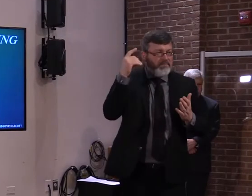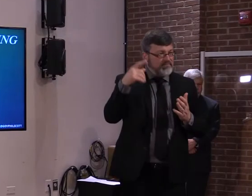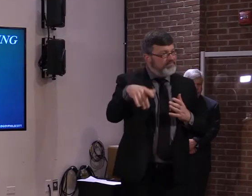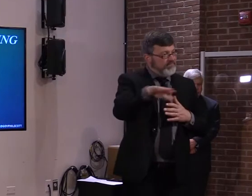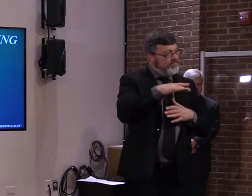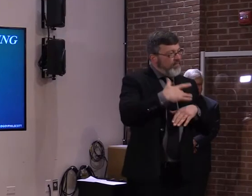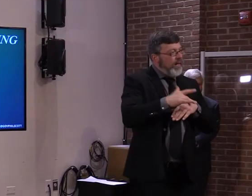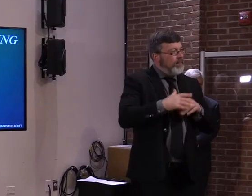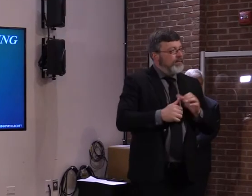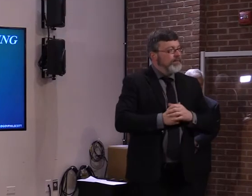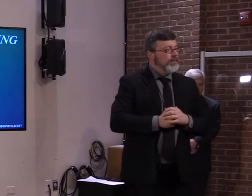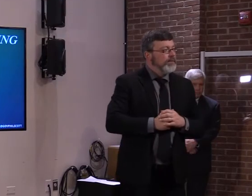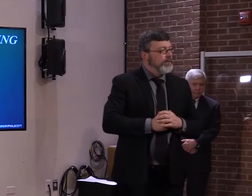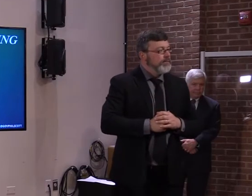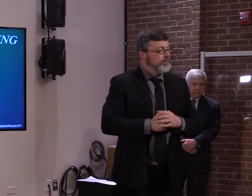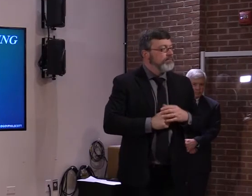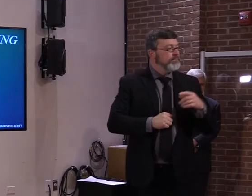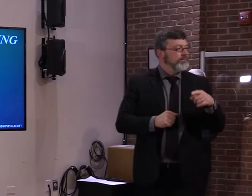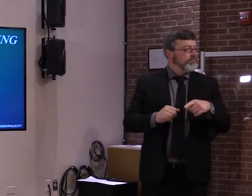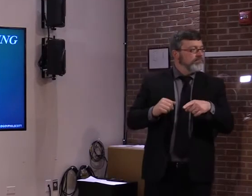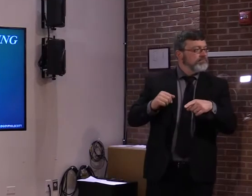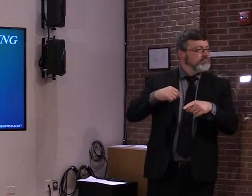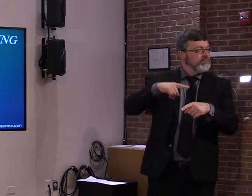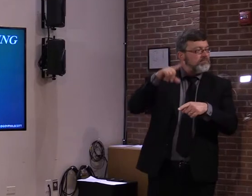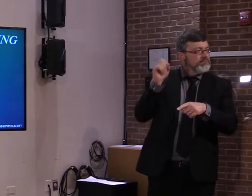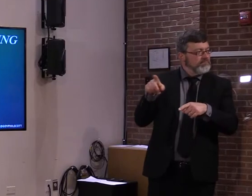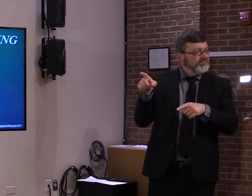Also, are you at all worried that,